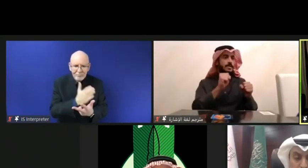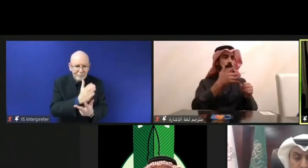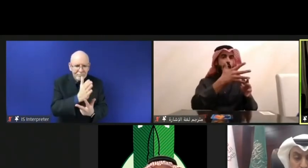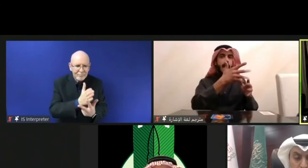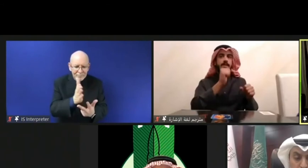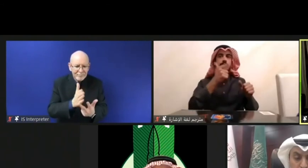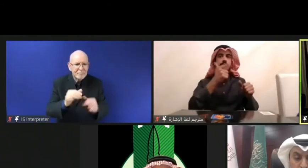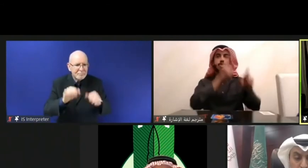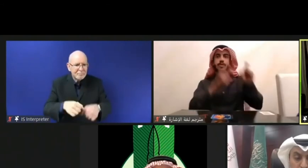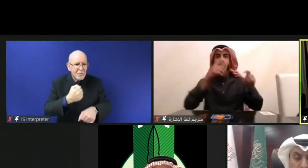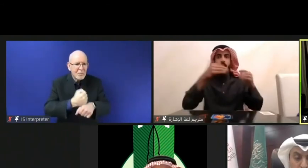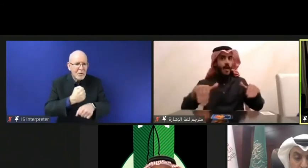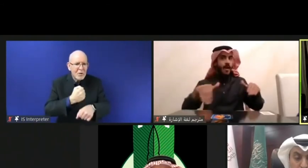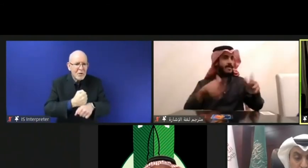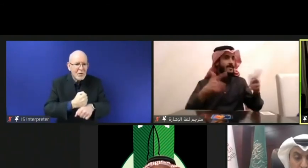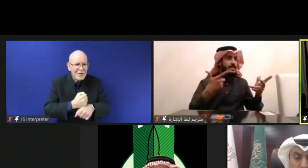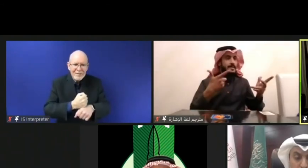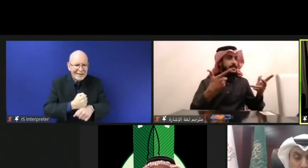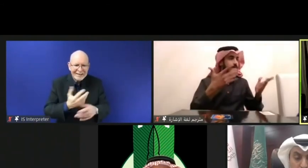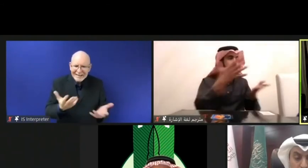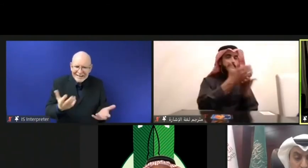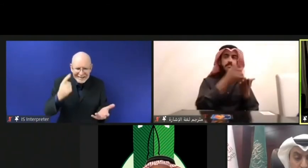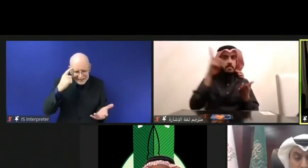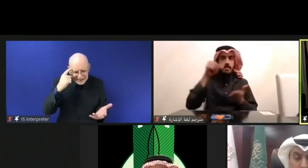did not know how to create an environment that is conducive